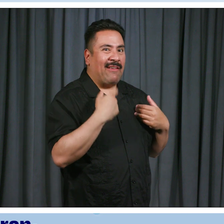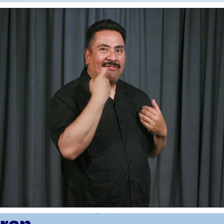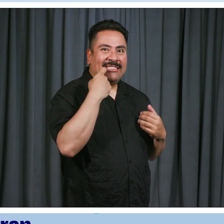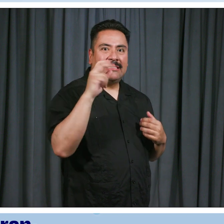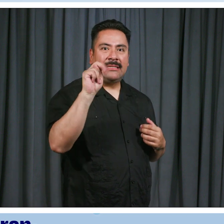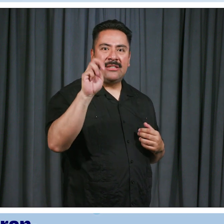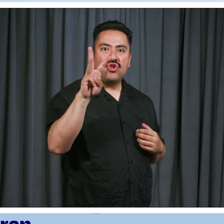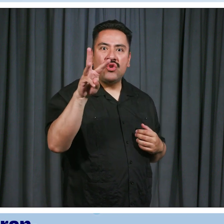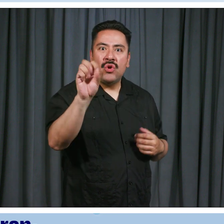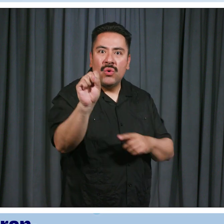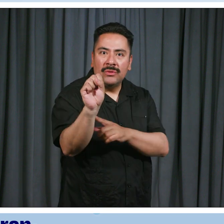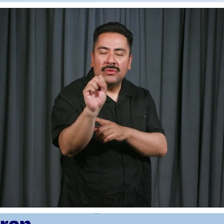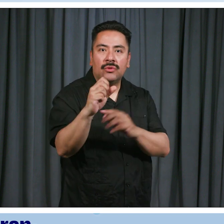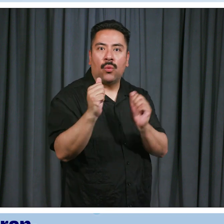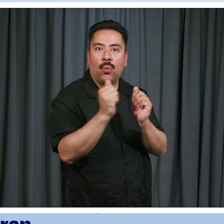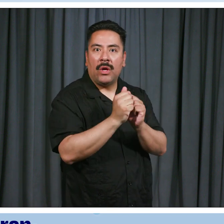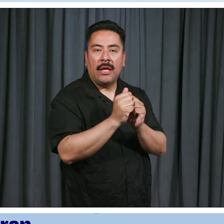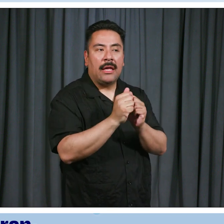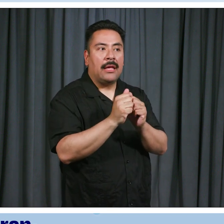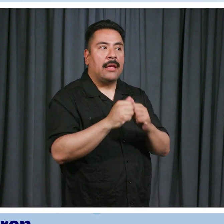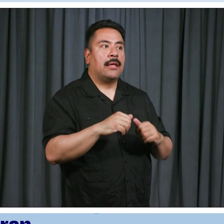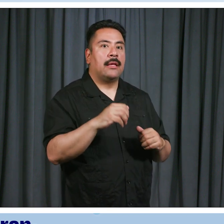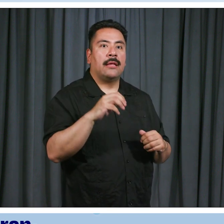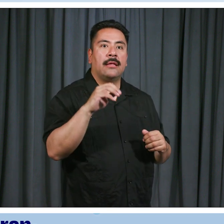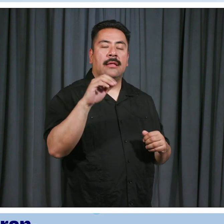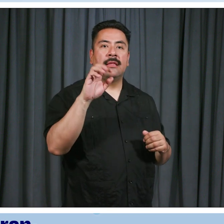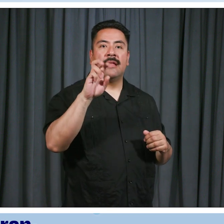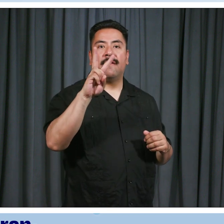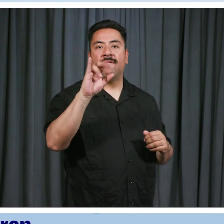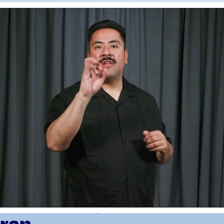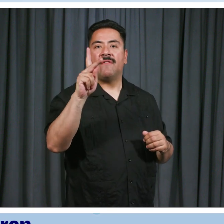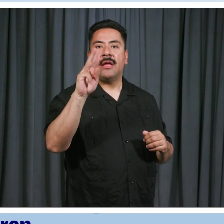news, particularly with like Vivek Murthy, the Surgeon